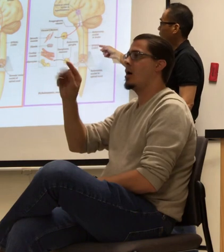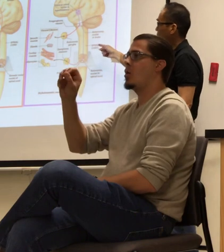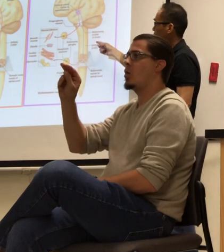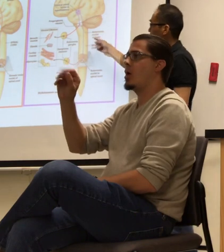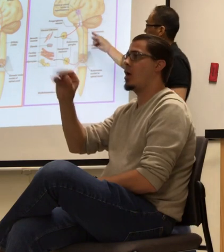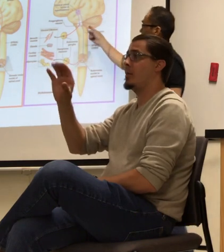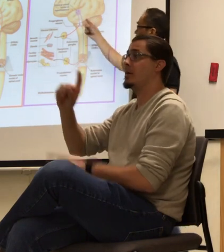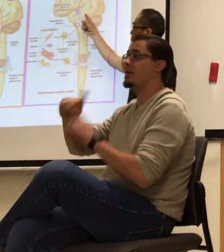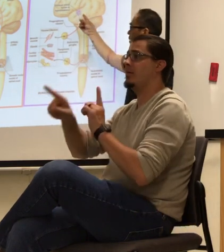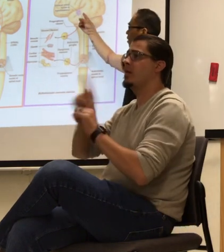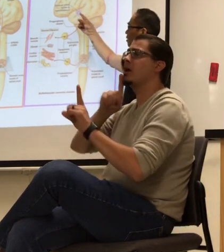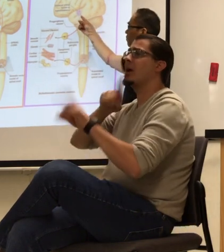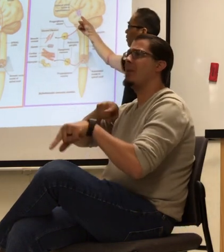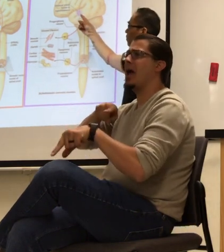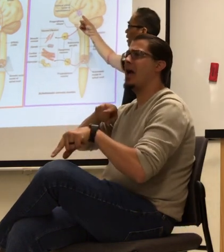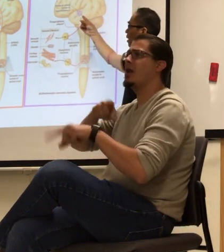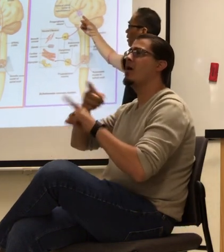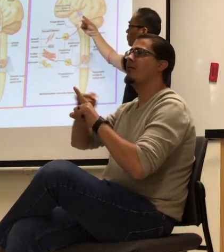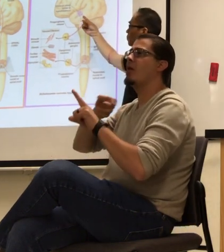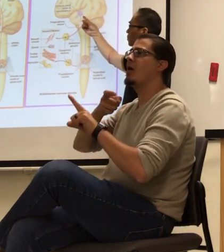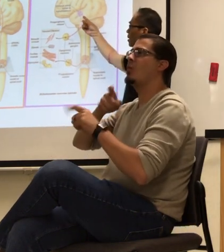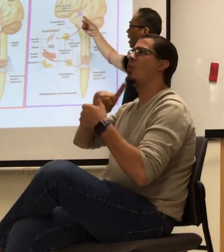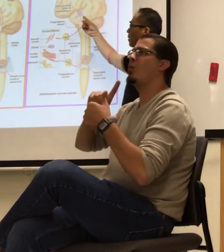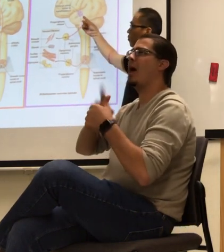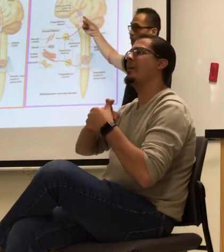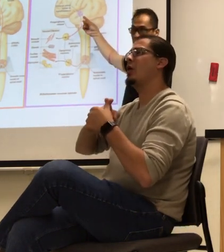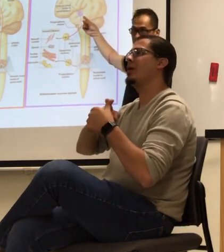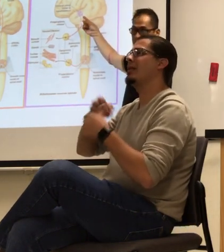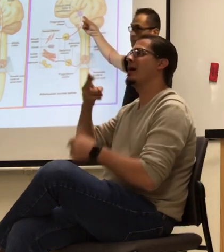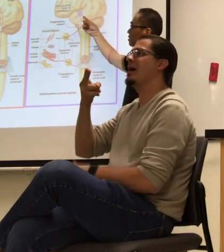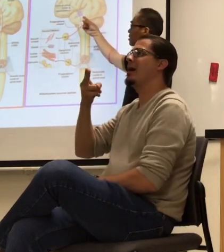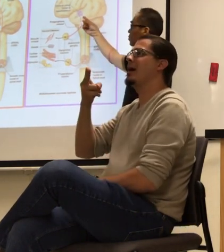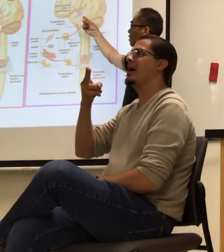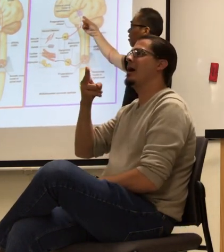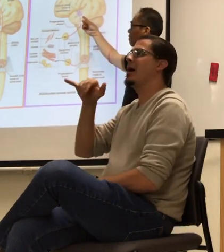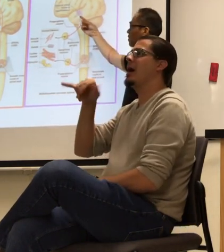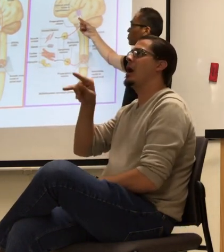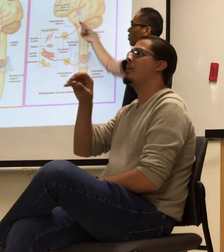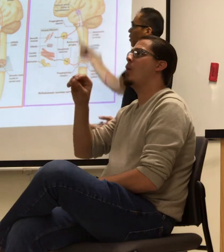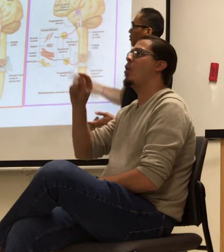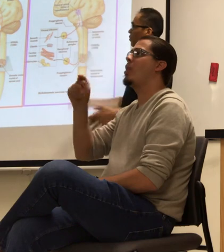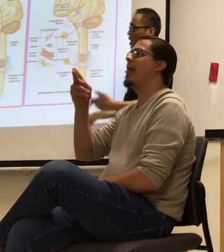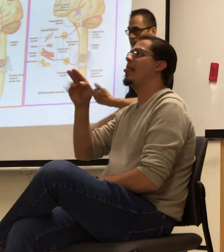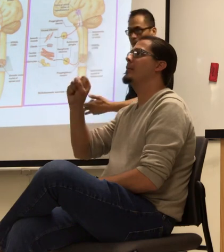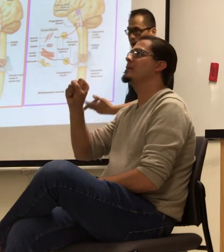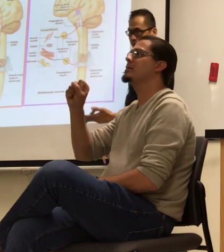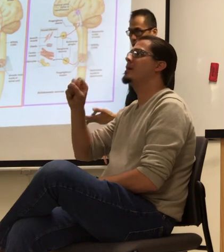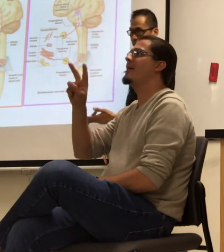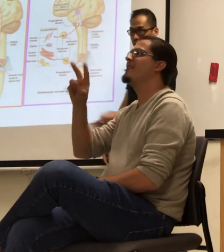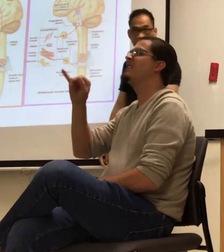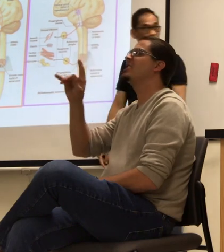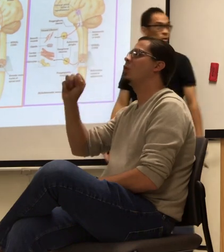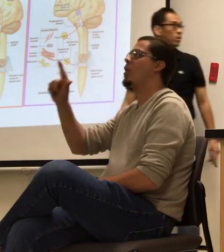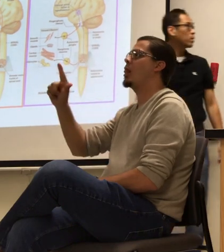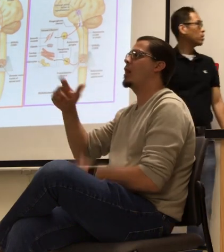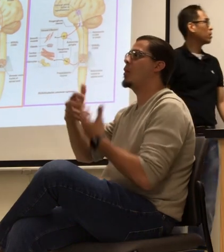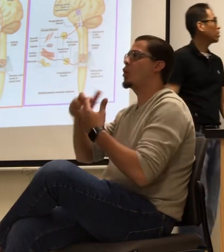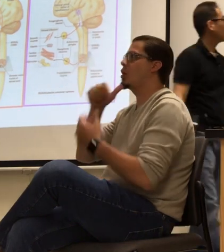The commands are issued mostly, primarily from the hypothalamus. So we call it visceral motor, not somatic motor.